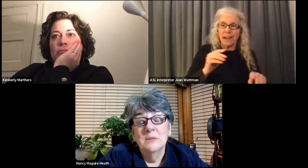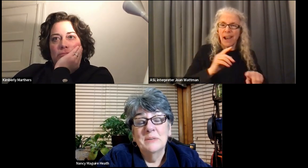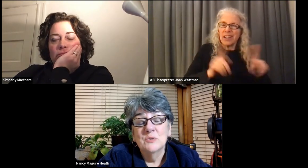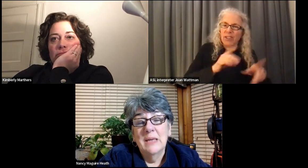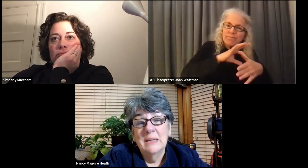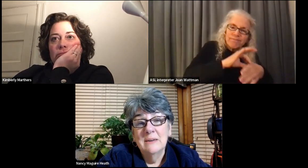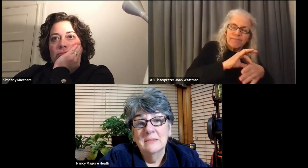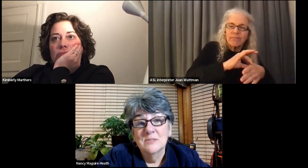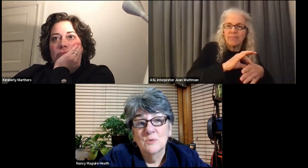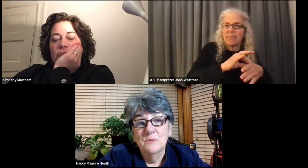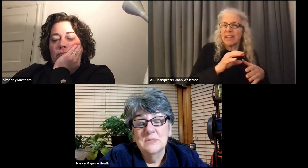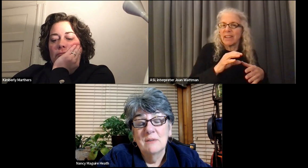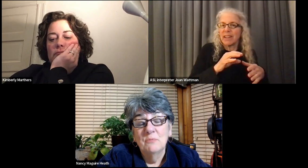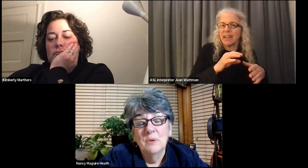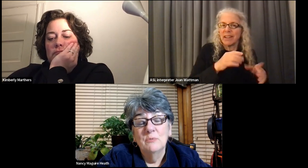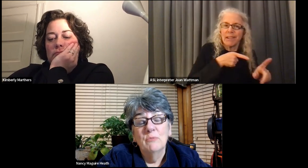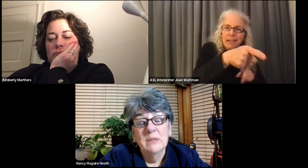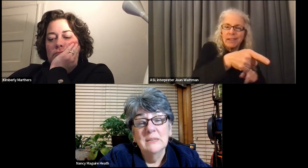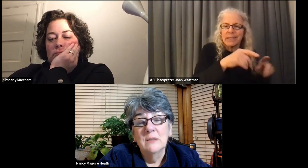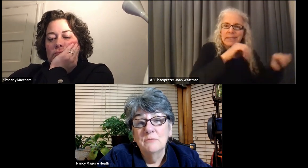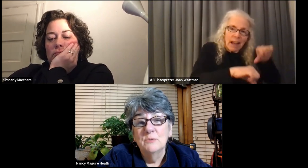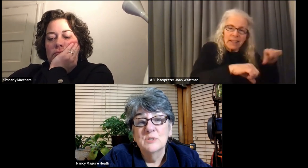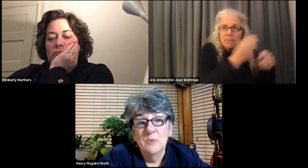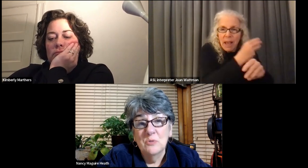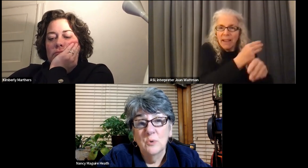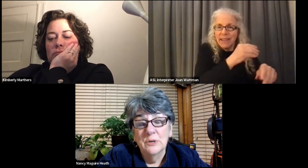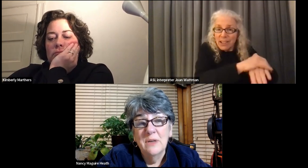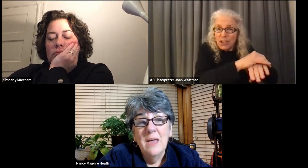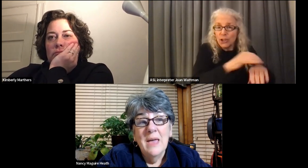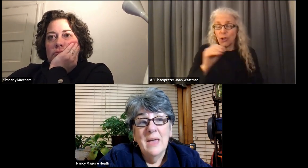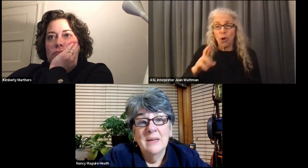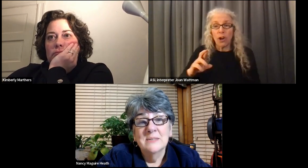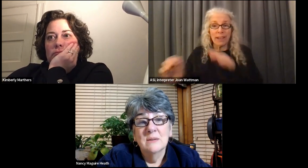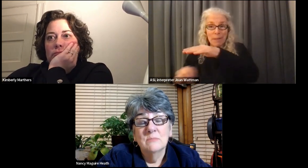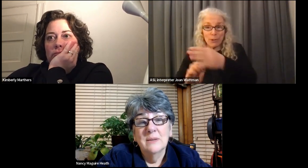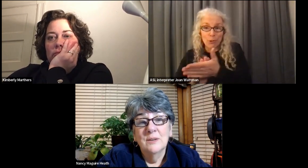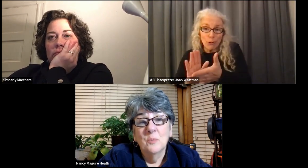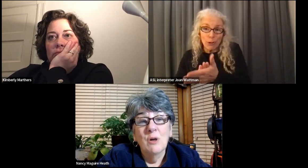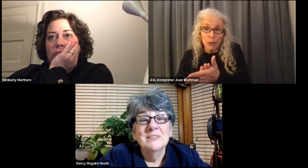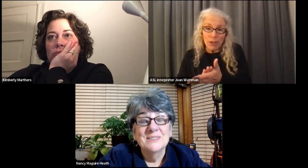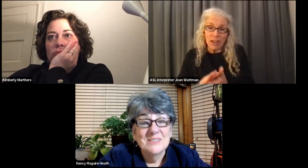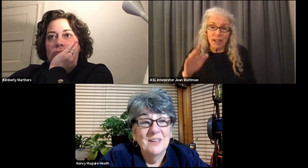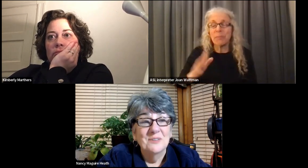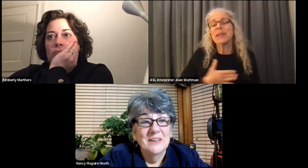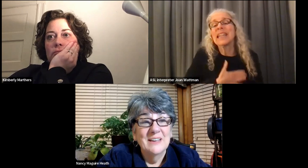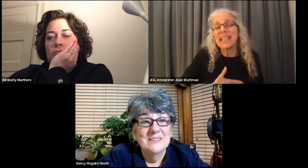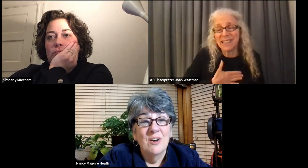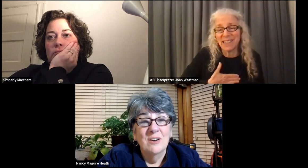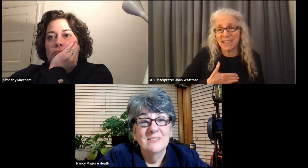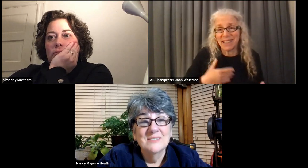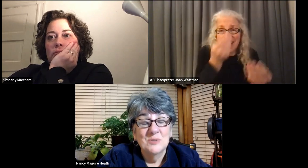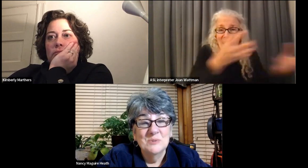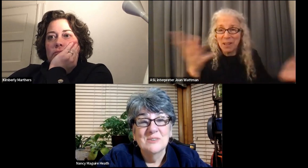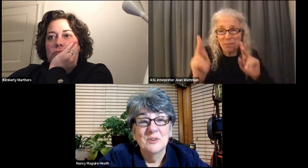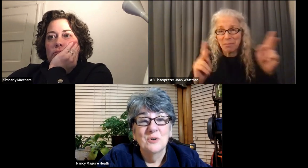or elementary ed at the School for the Deaf, we would really love you to spread the word. And, we're all in this together, and